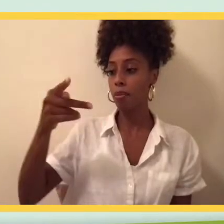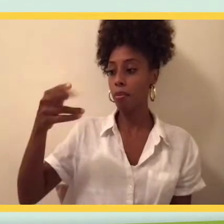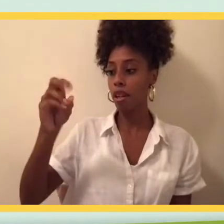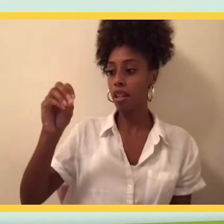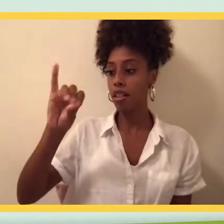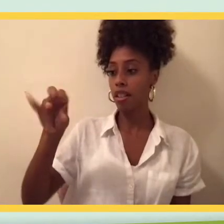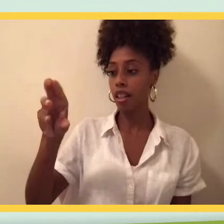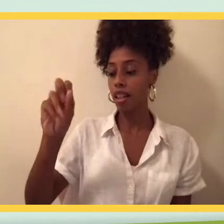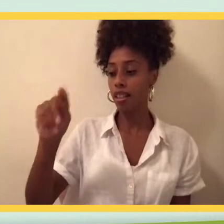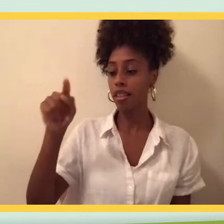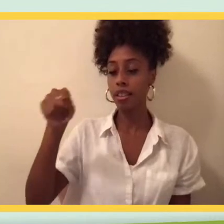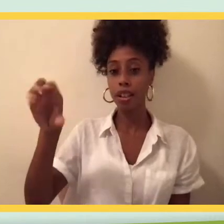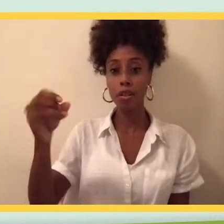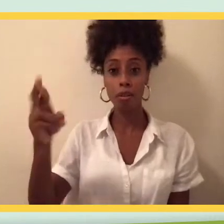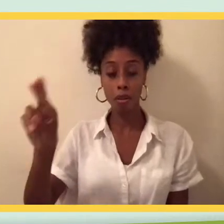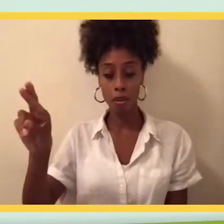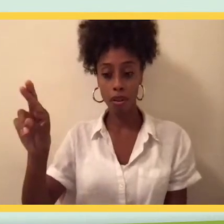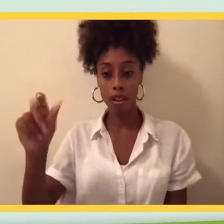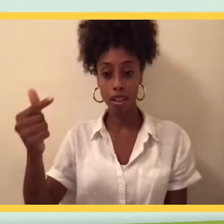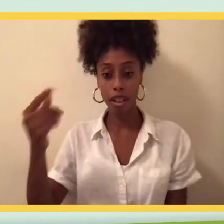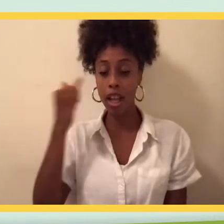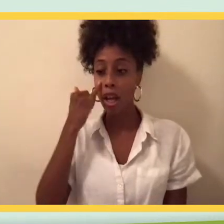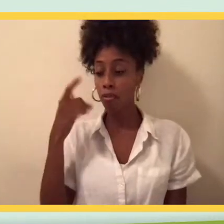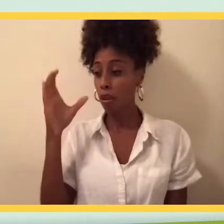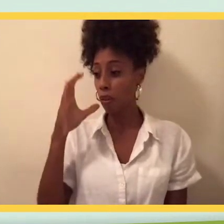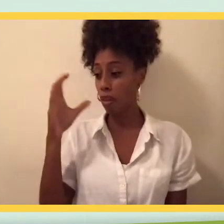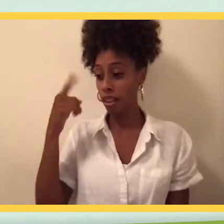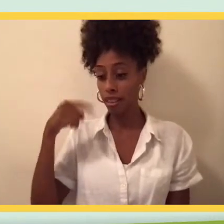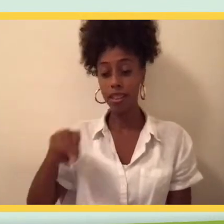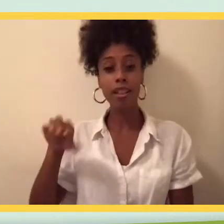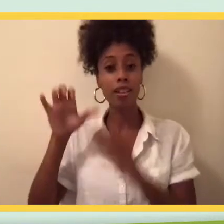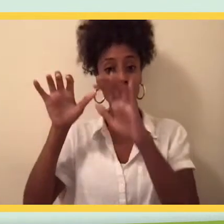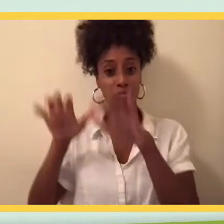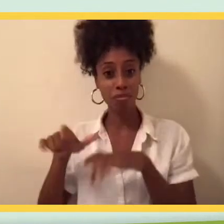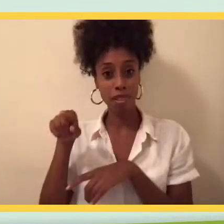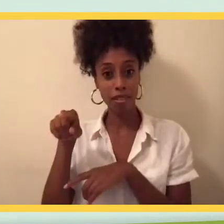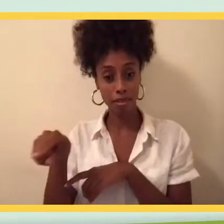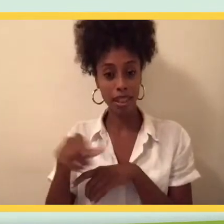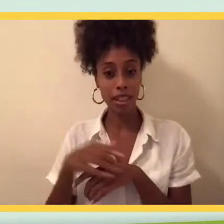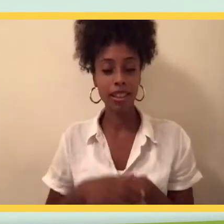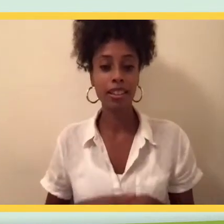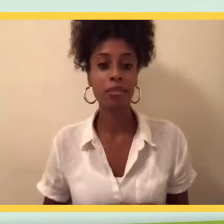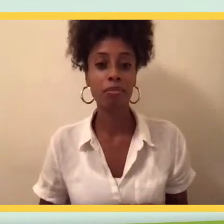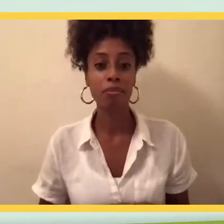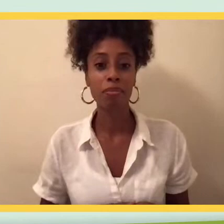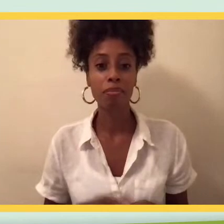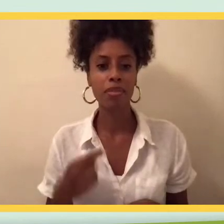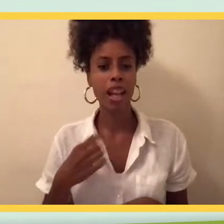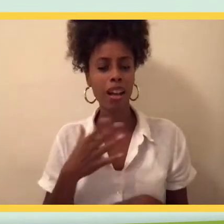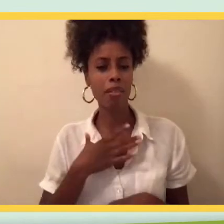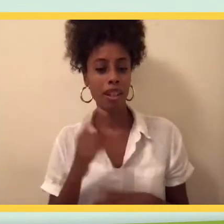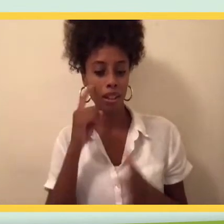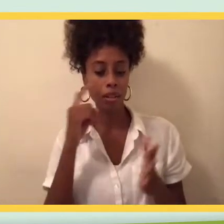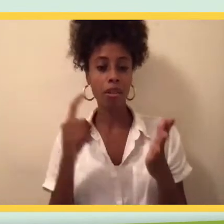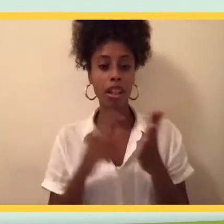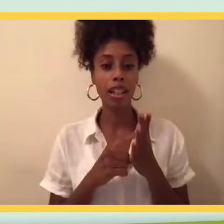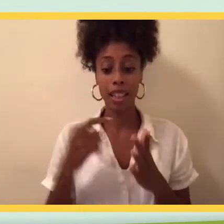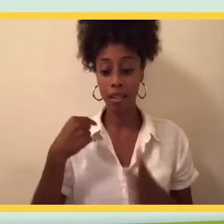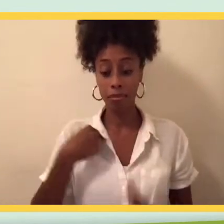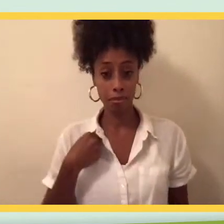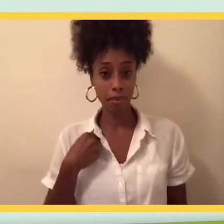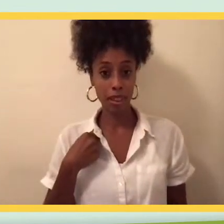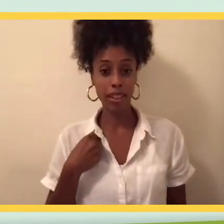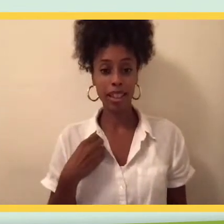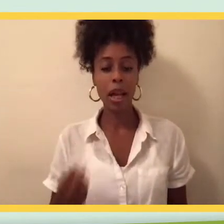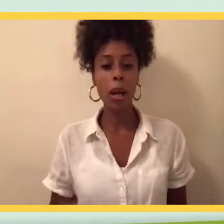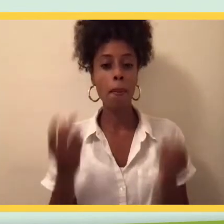And before we continue, I would like to recognize that I and many of the folks today are coming to you